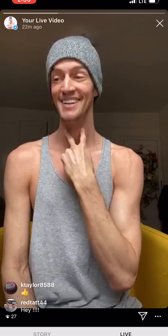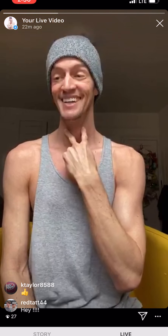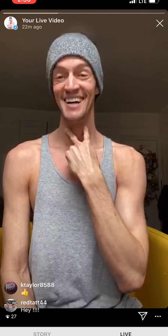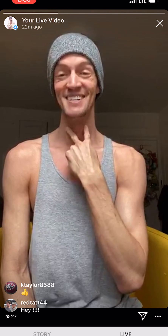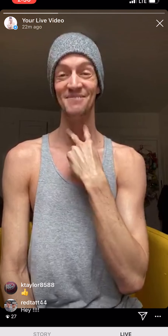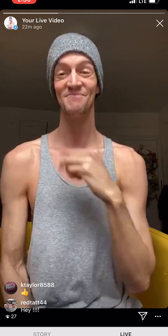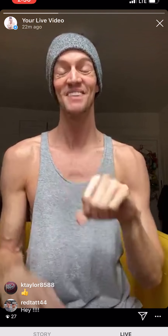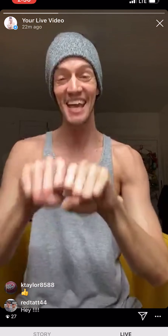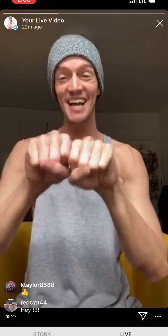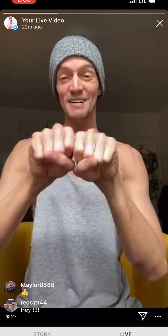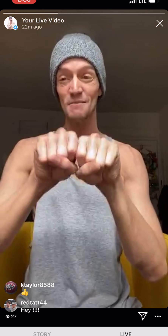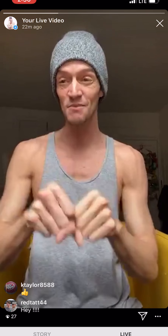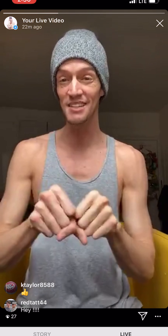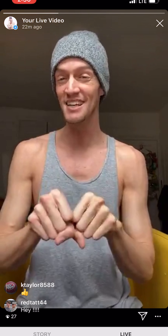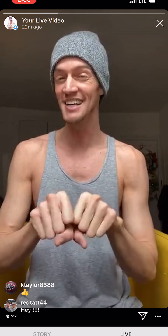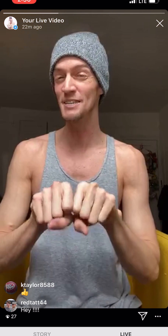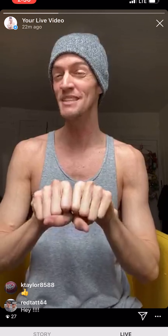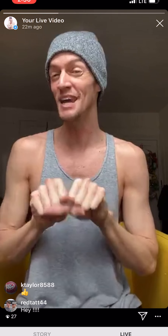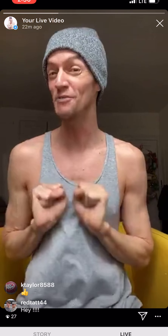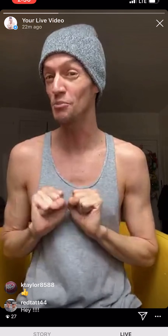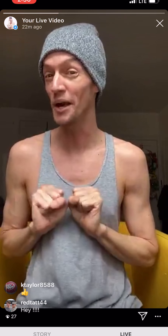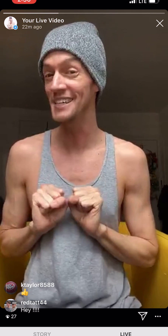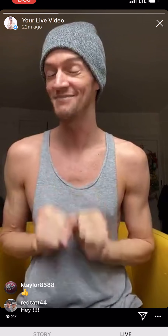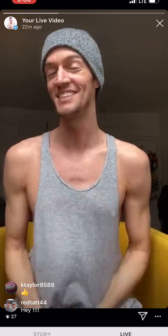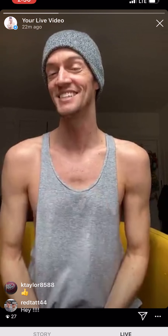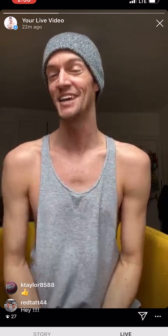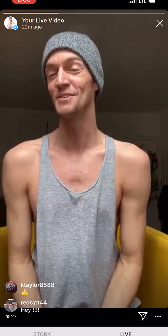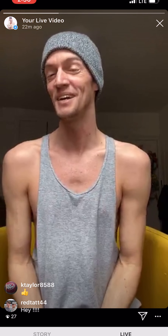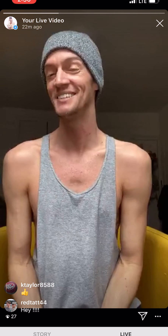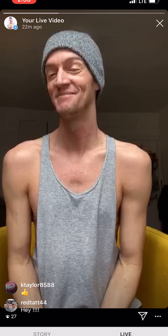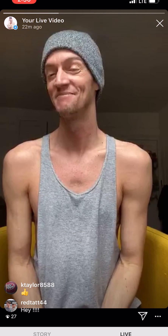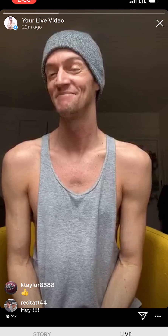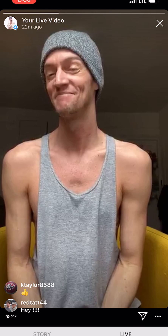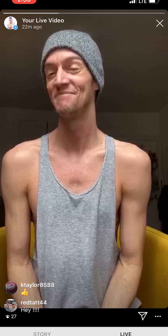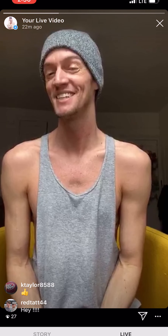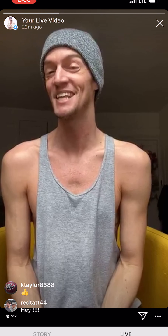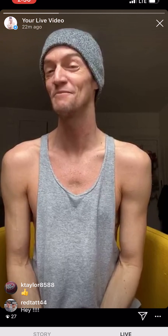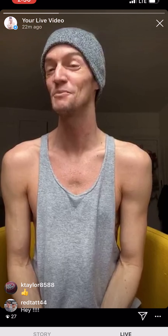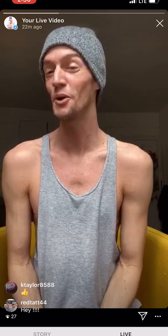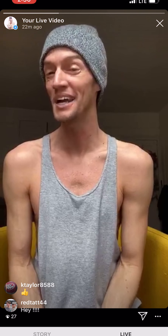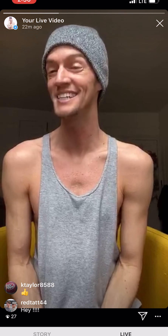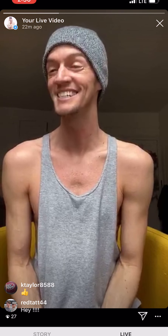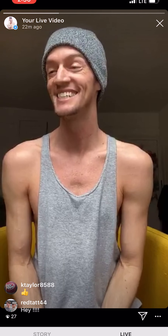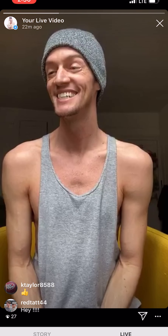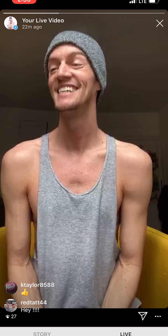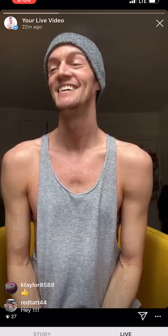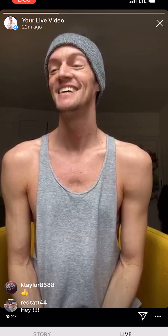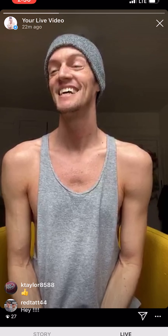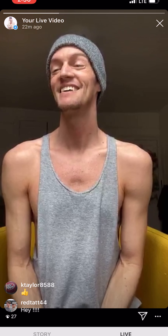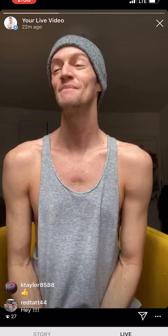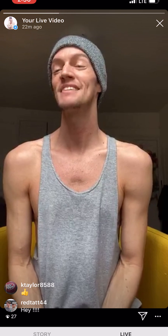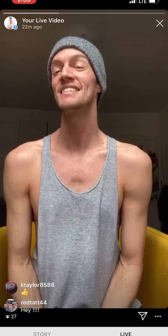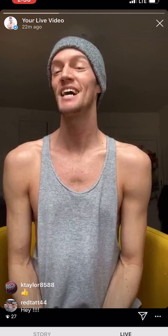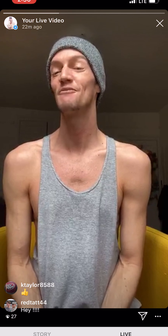Um, yeah, let's, uh, give me the sign for break. I just gave it away. sign for break. Give me the sign for